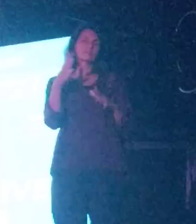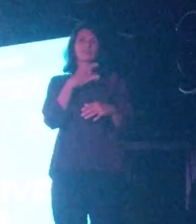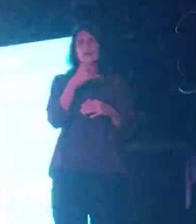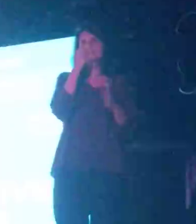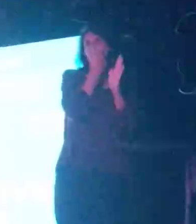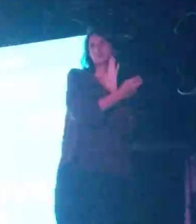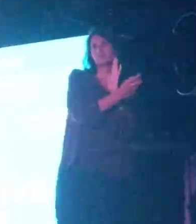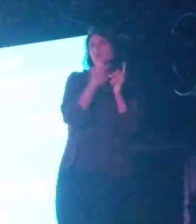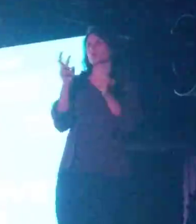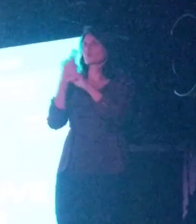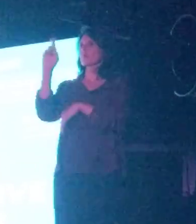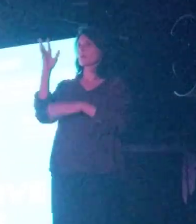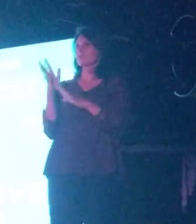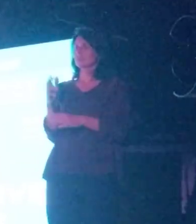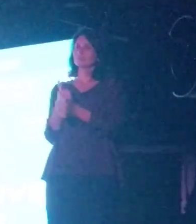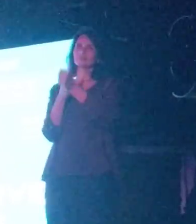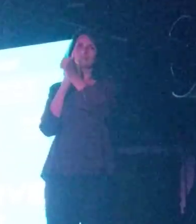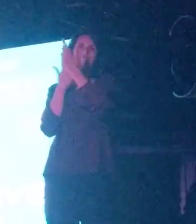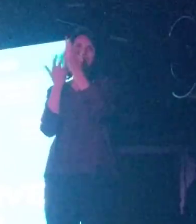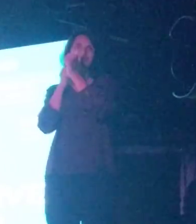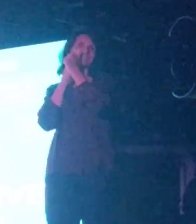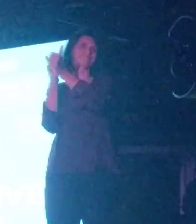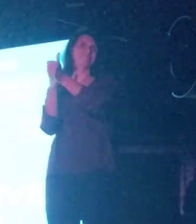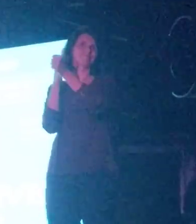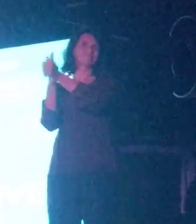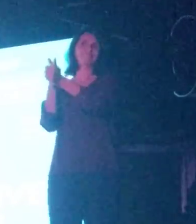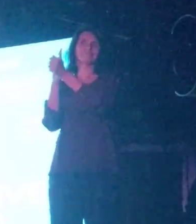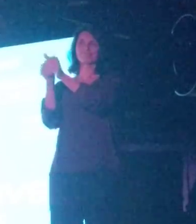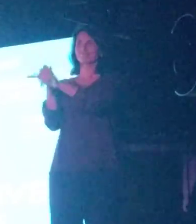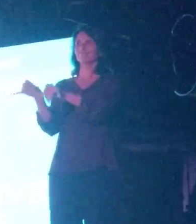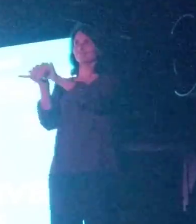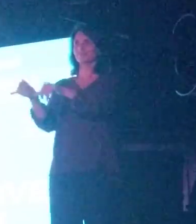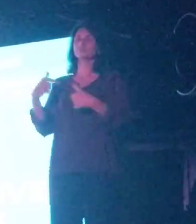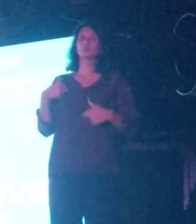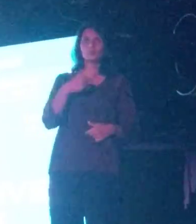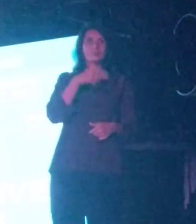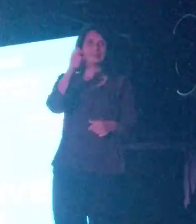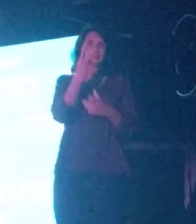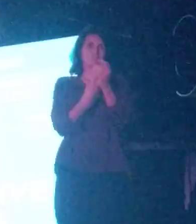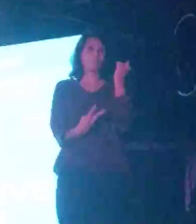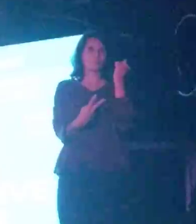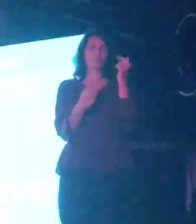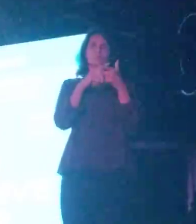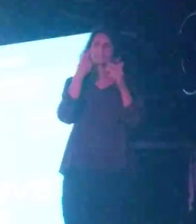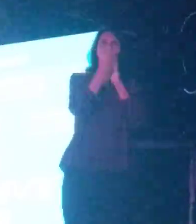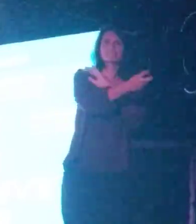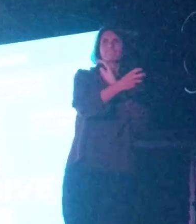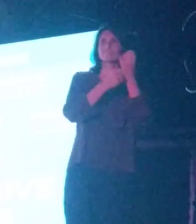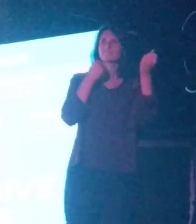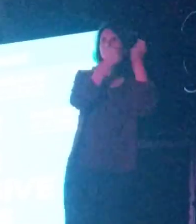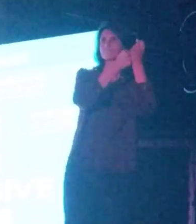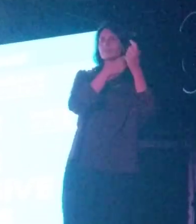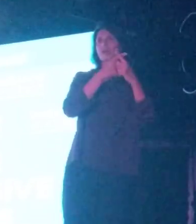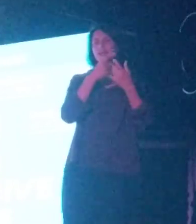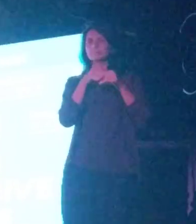line. And there's a lot of truth. We need to do both. We need to do both. We need to. But we also need to understand that